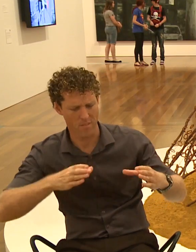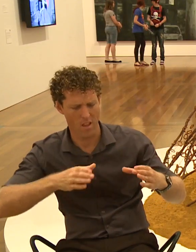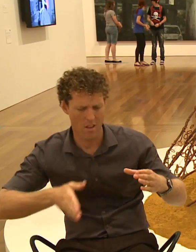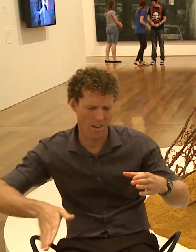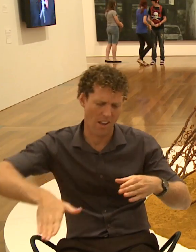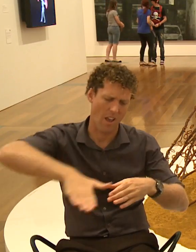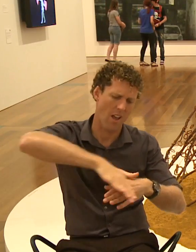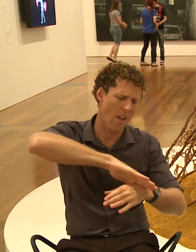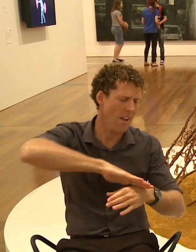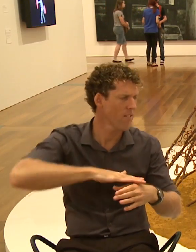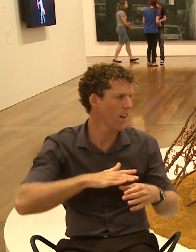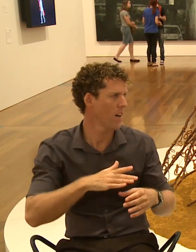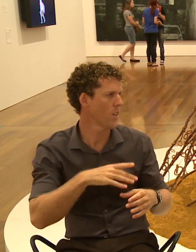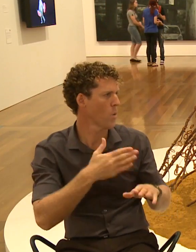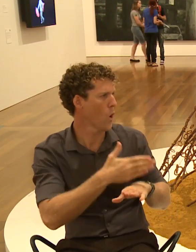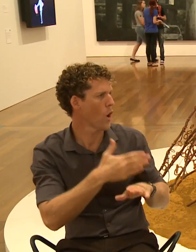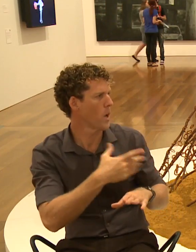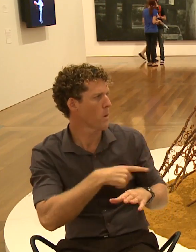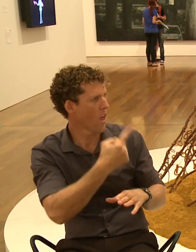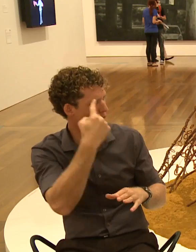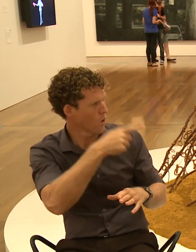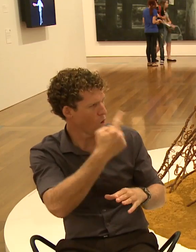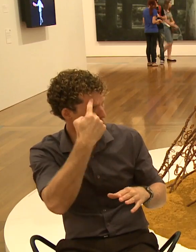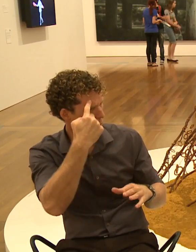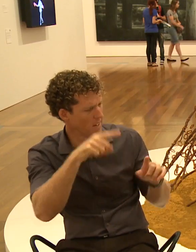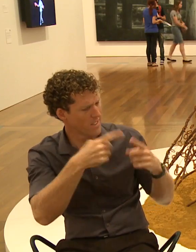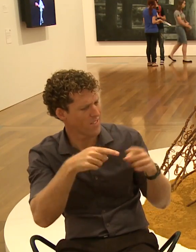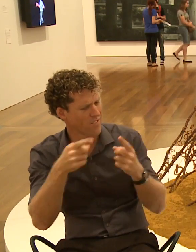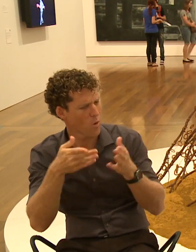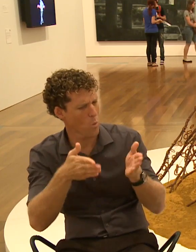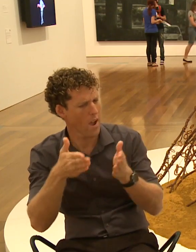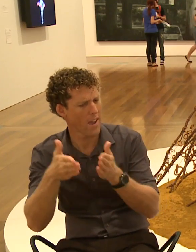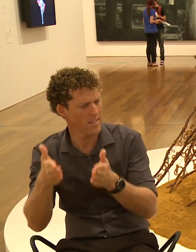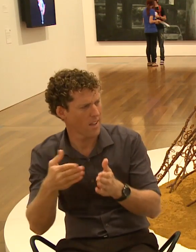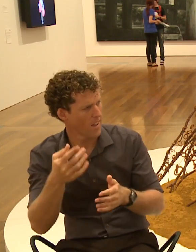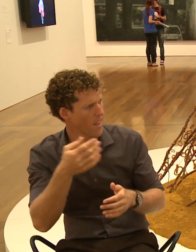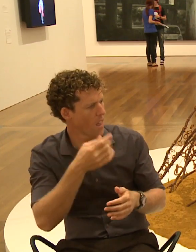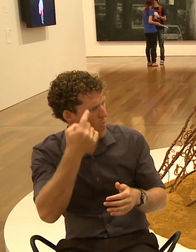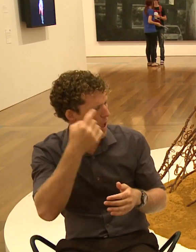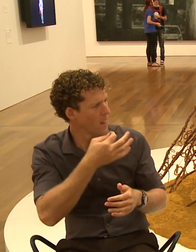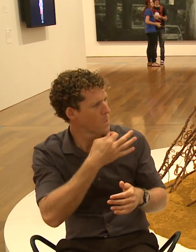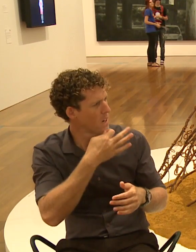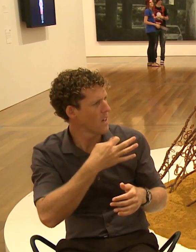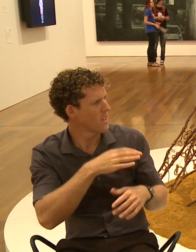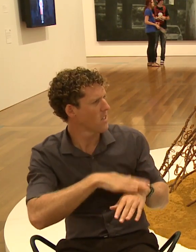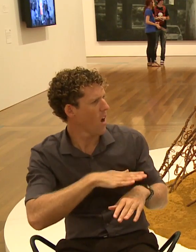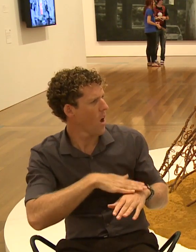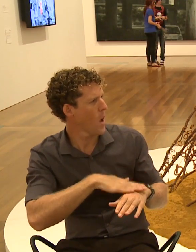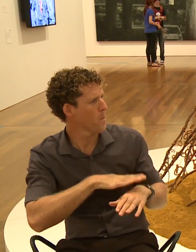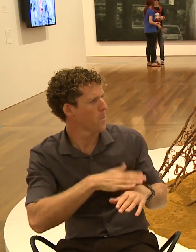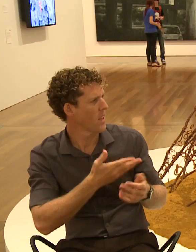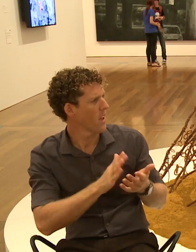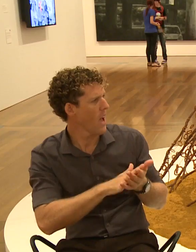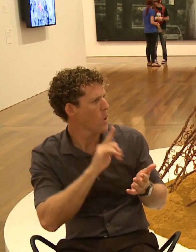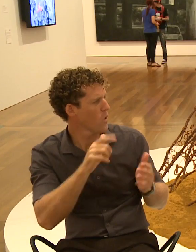of the work? Because I think you thought about different ways of approaching it, and it probably took a little time just to arrive at how you were